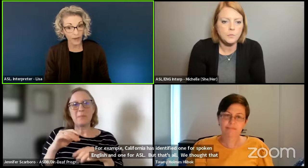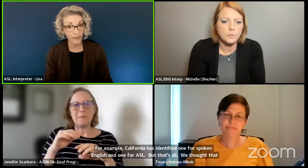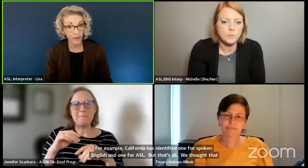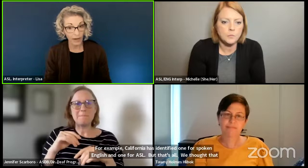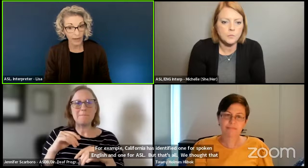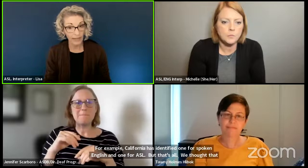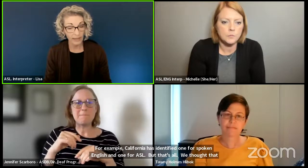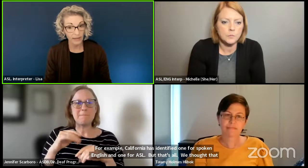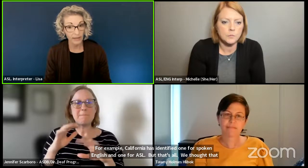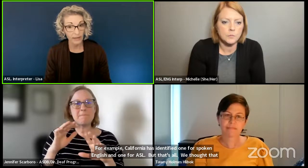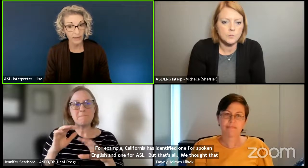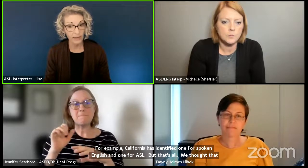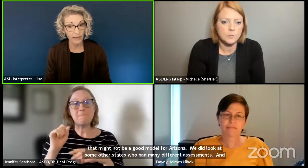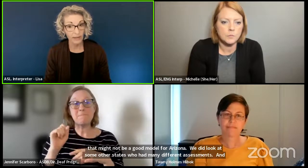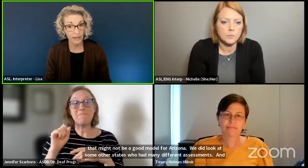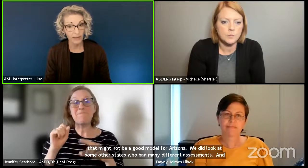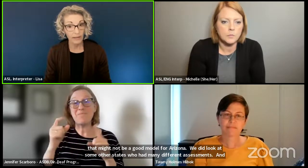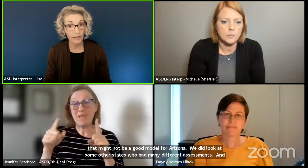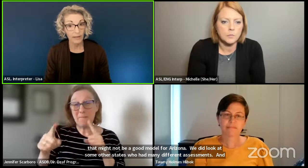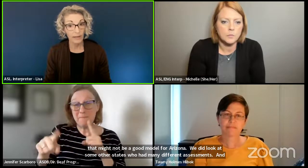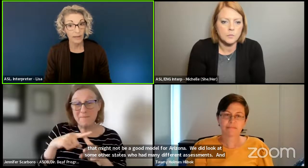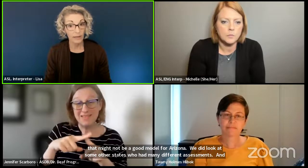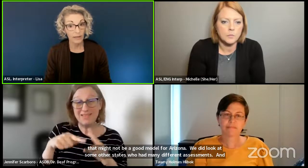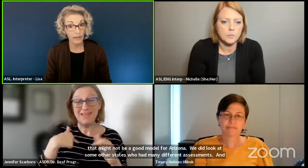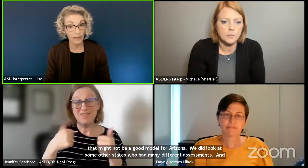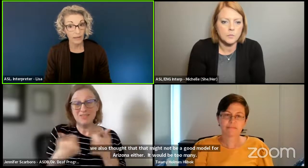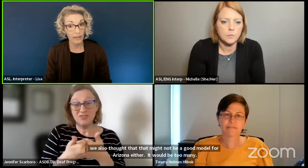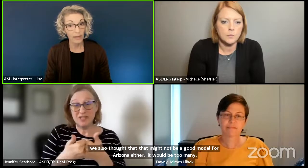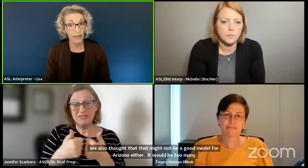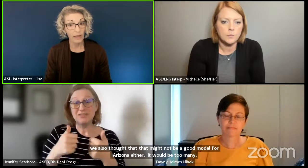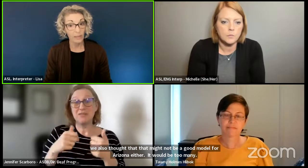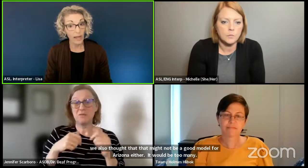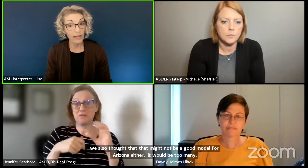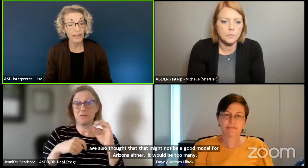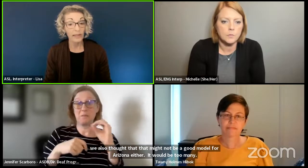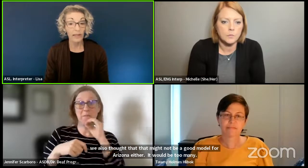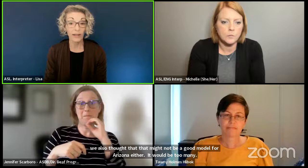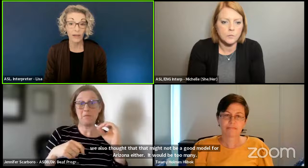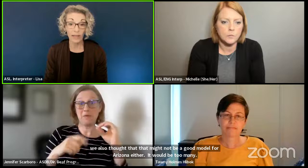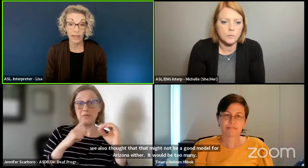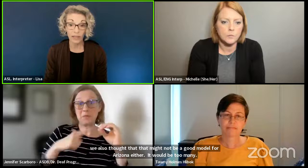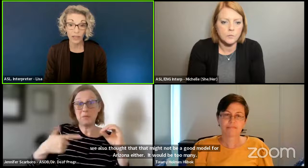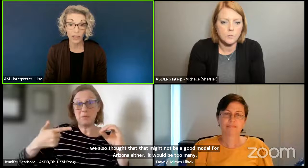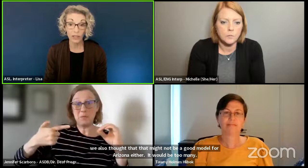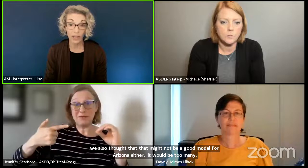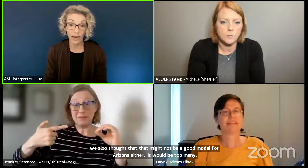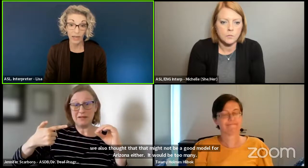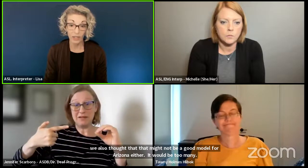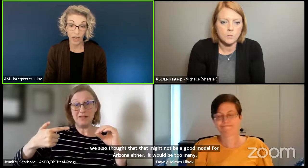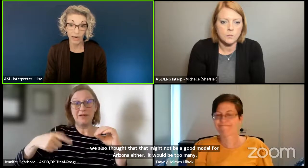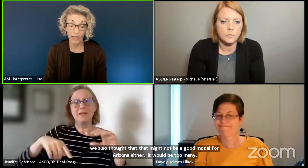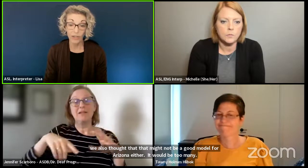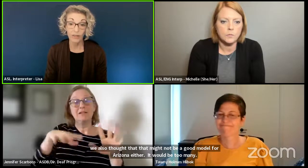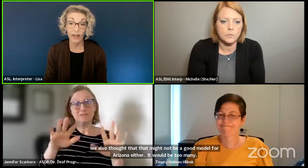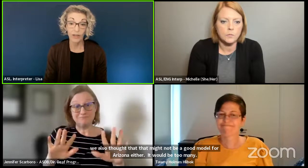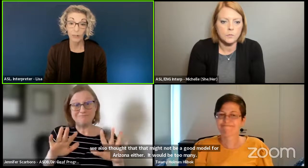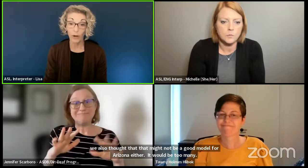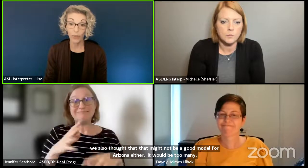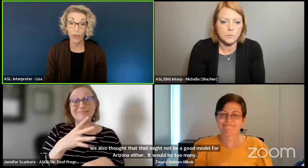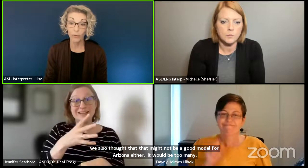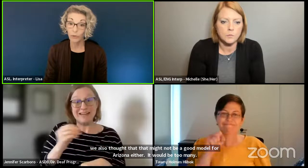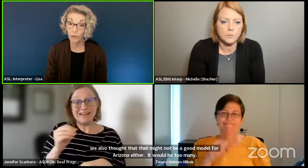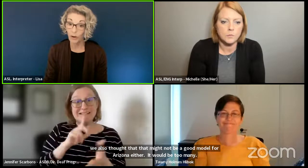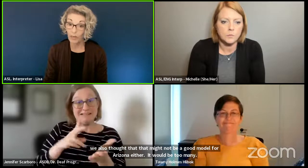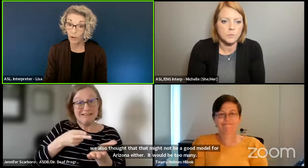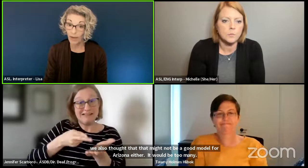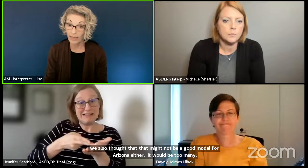appropriate fit for us. Plus, there's the additional challenge of having